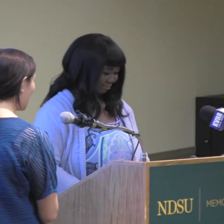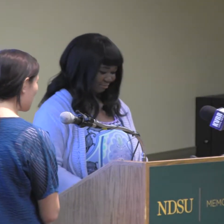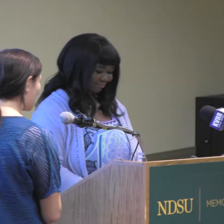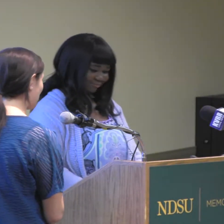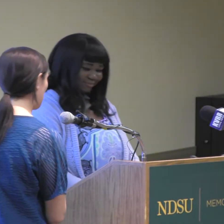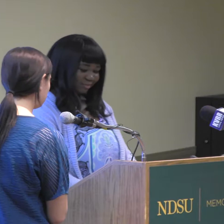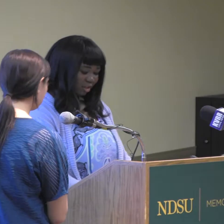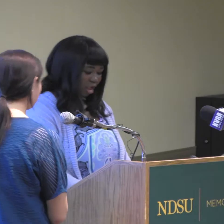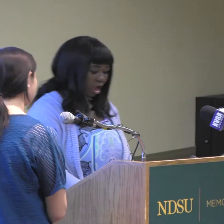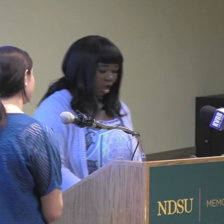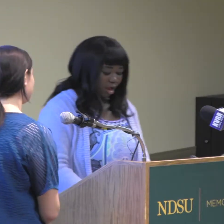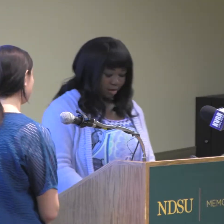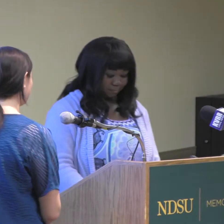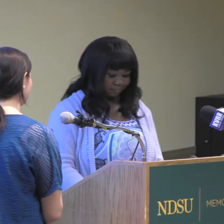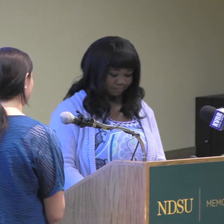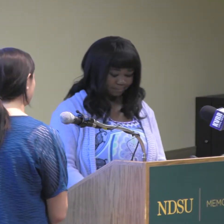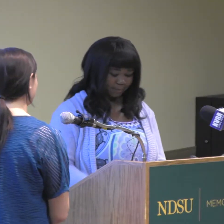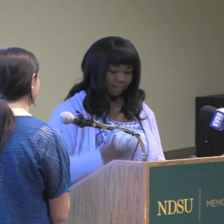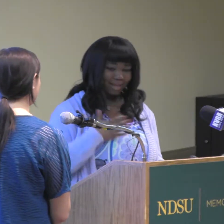Hello, everyone.